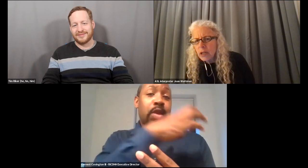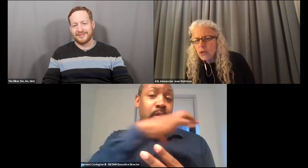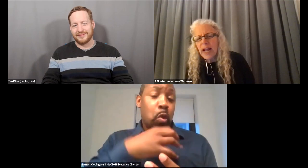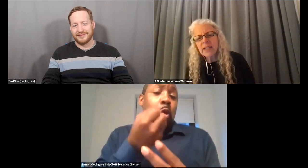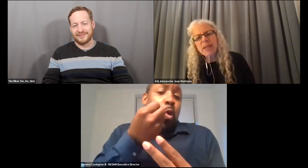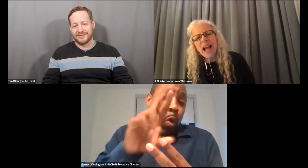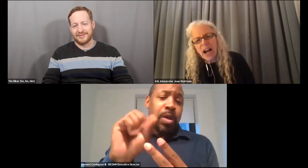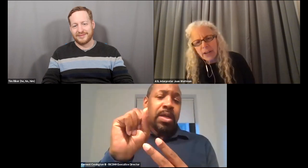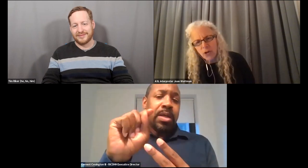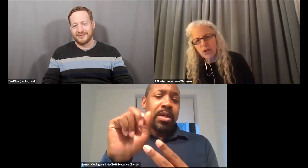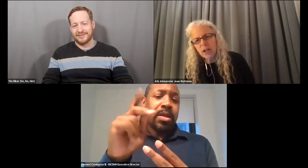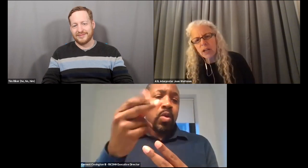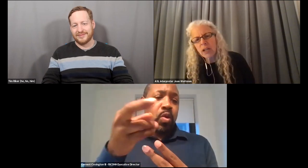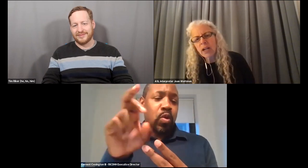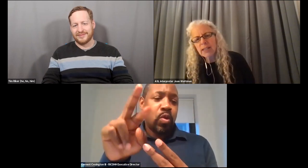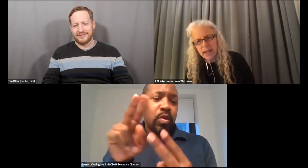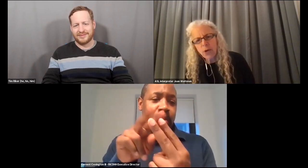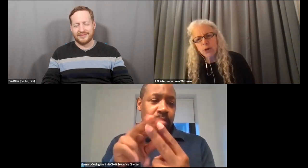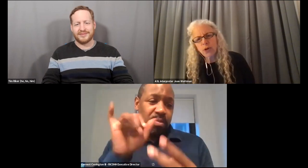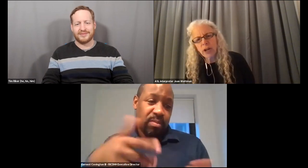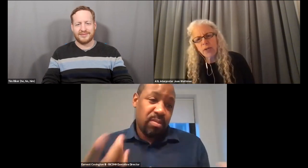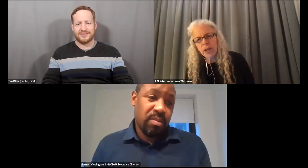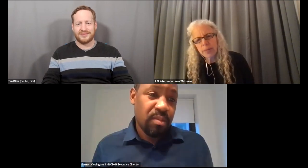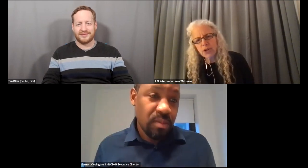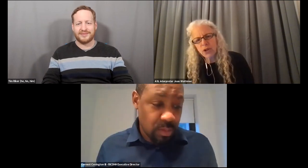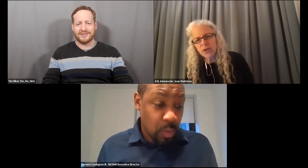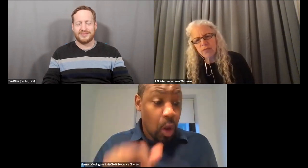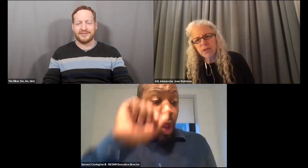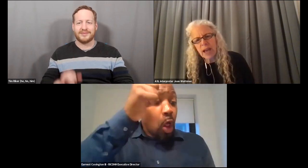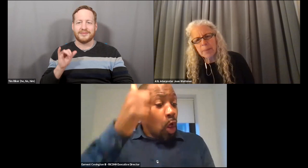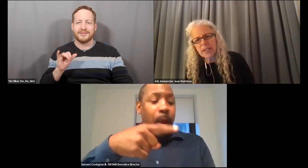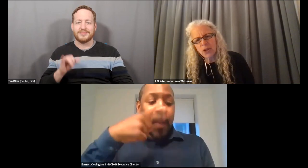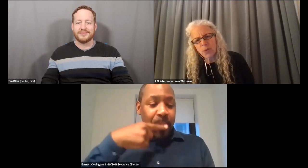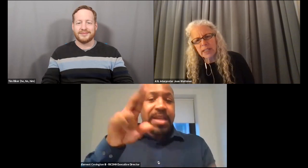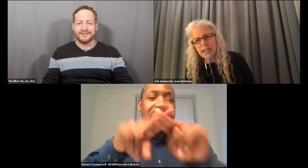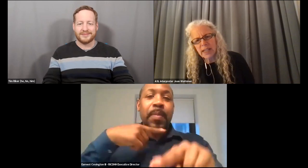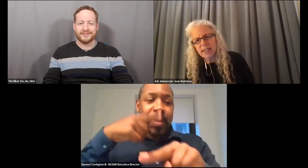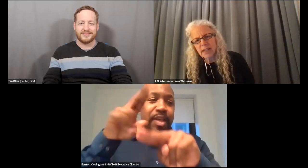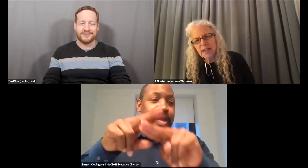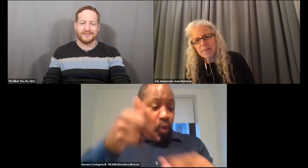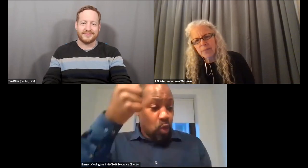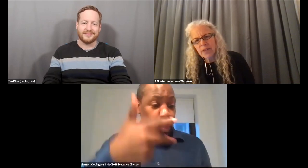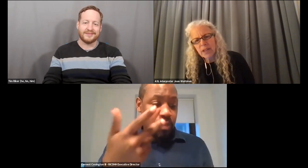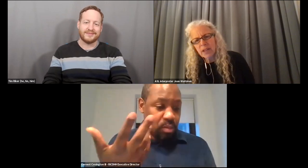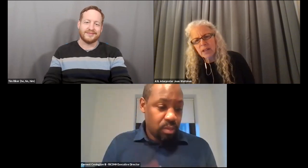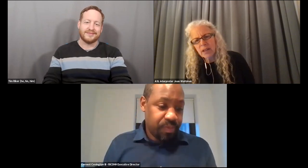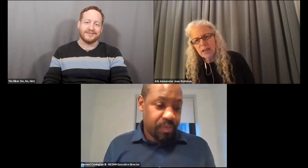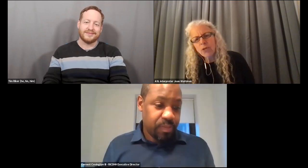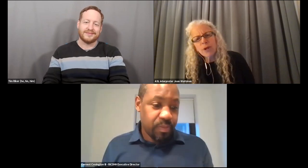So it has to be either a stakeholder or a hearing commissioner. For that particular one, it says the three